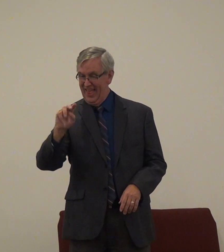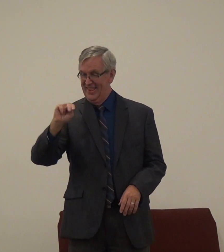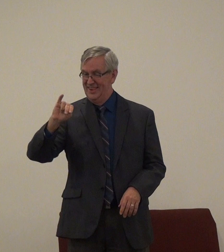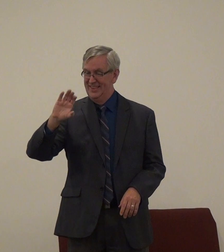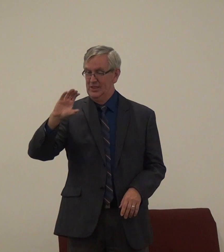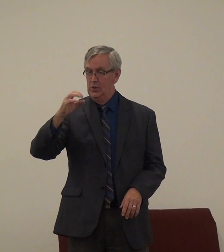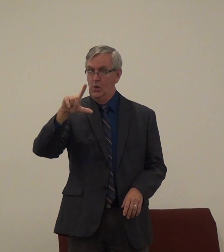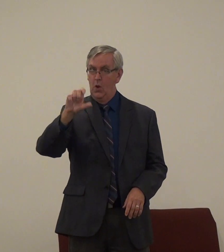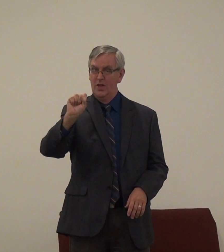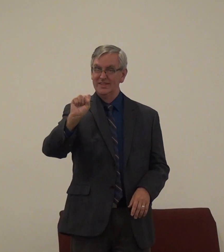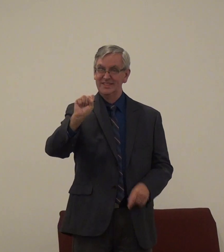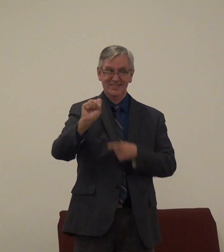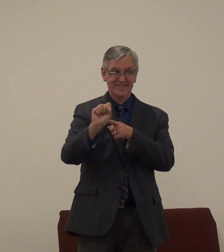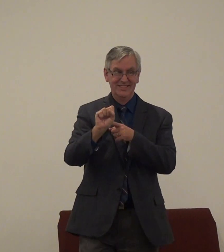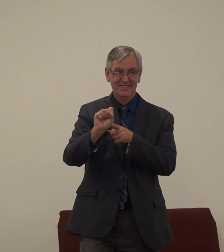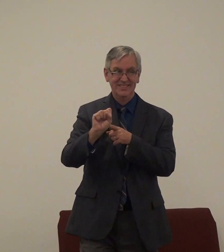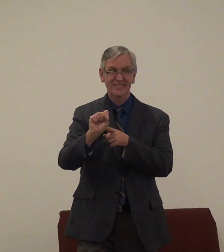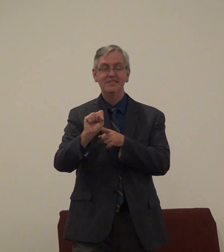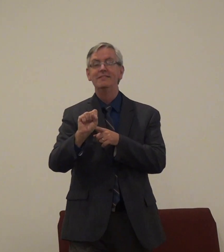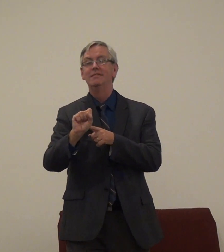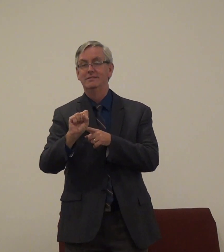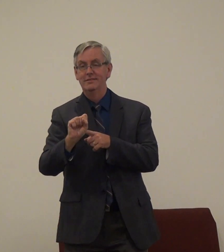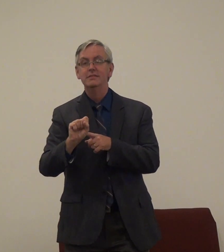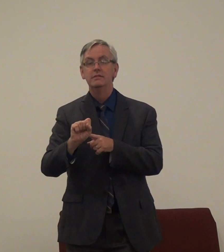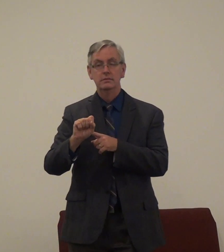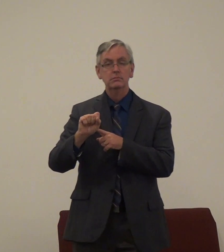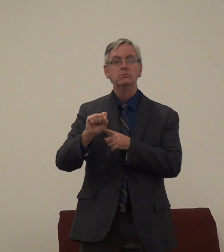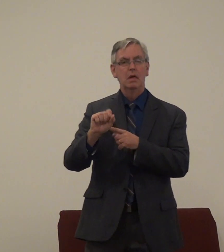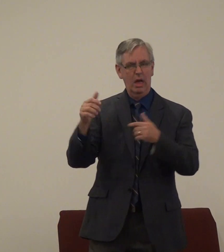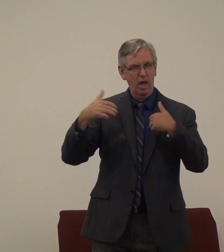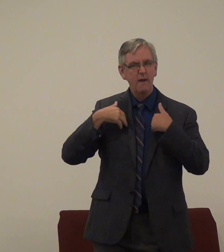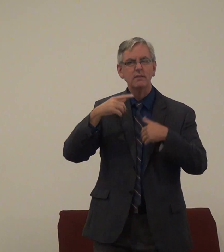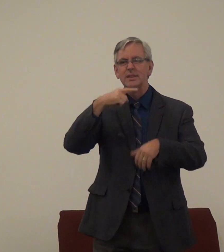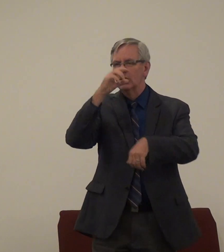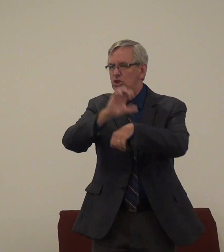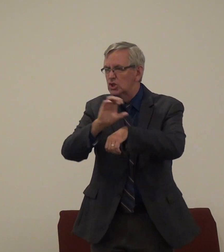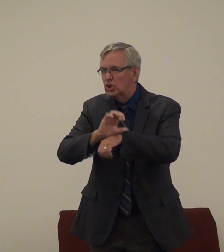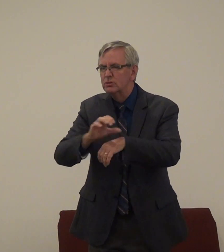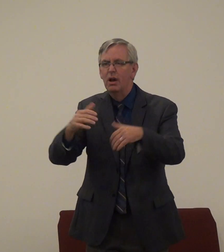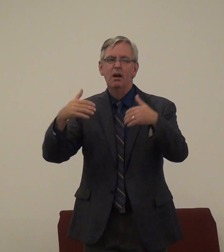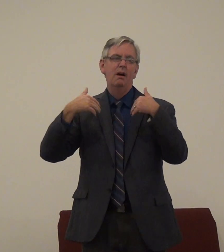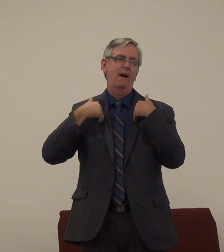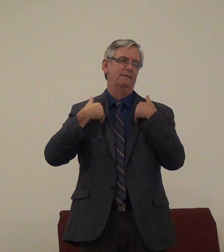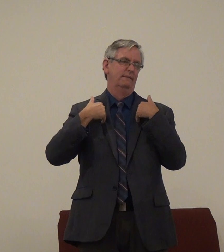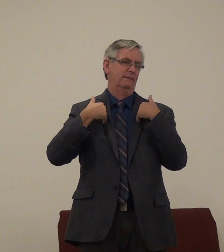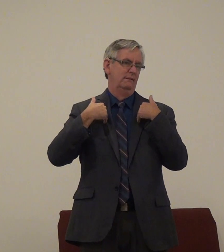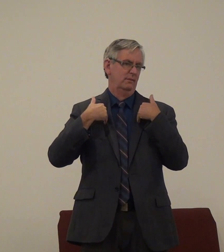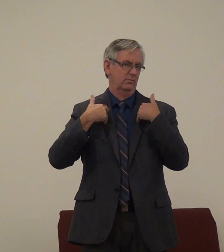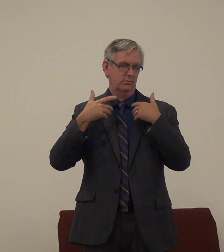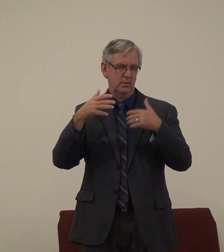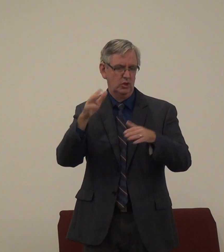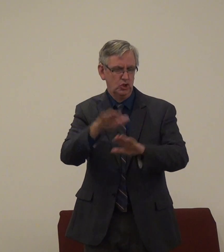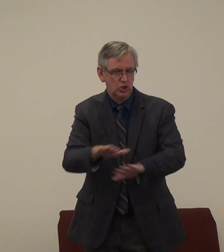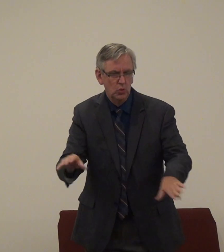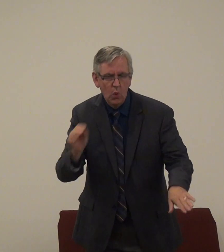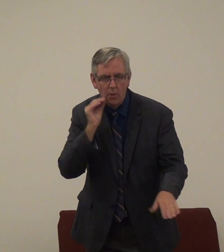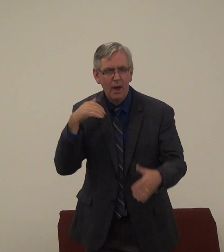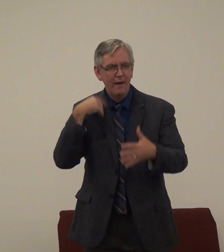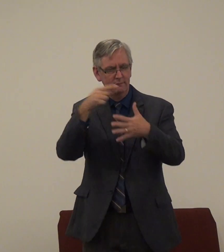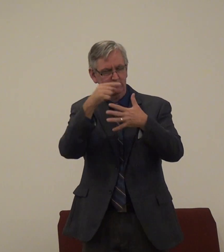he has a missionary friend named Hal Nichols. Hal's got a church, it's for hearing people, and he's got a